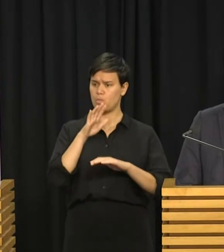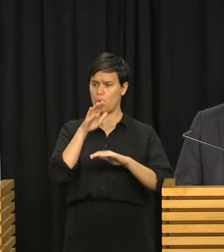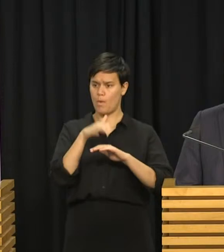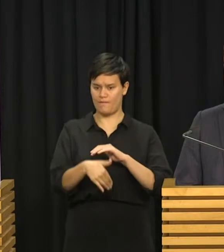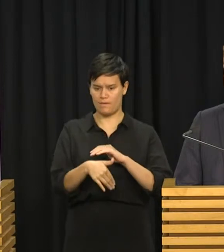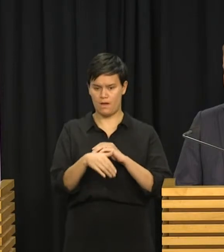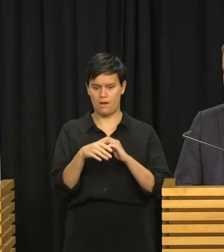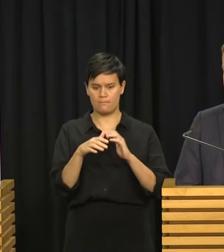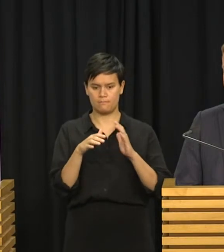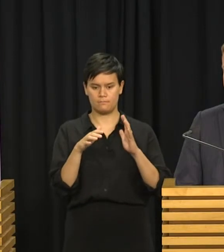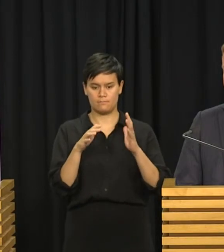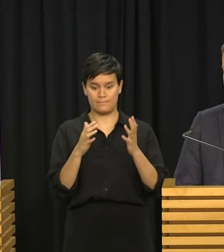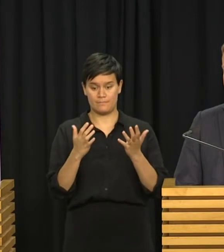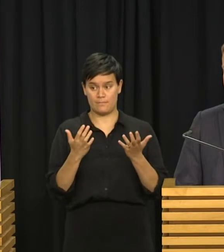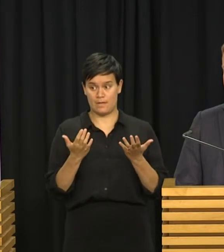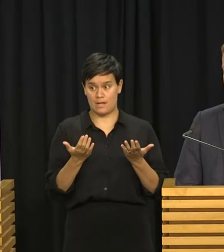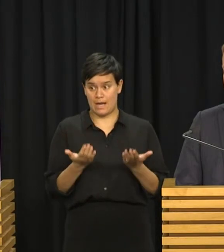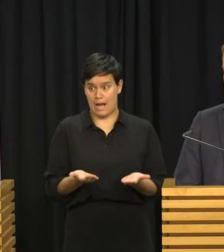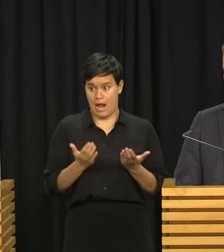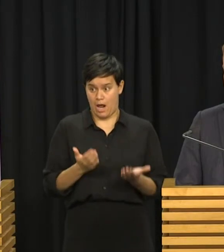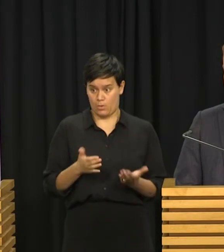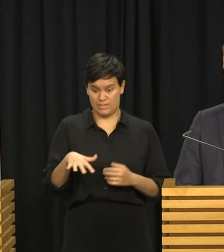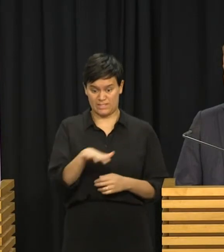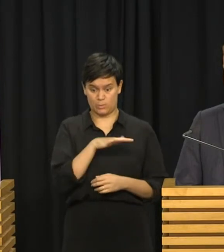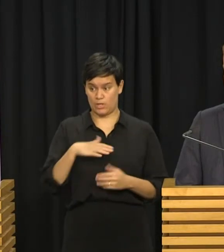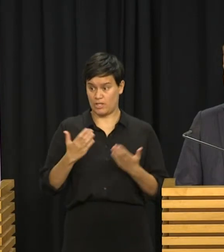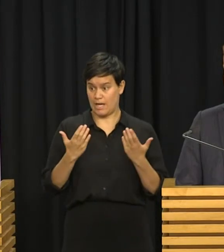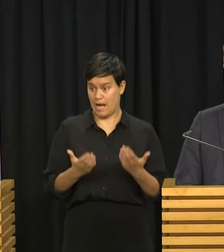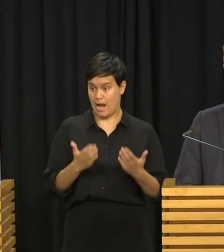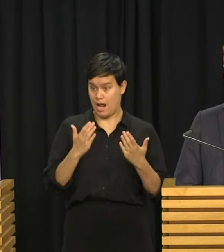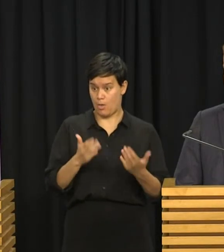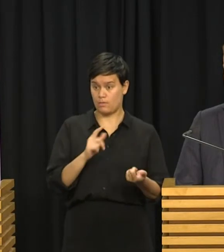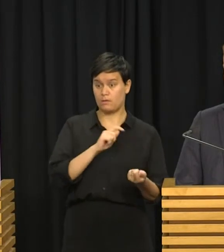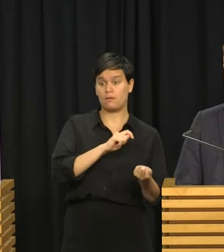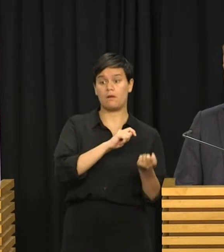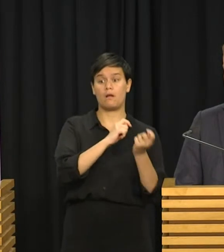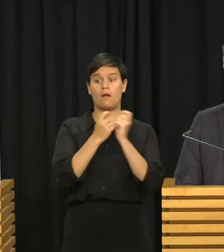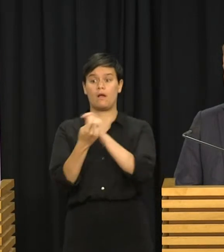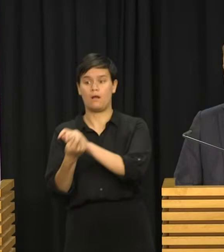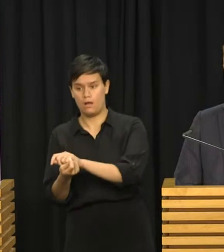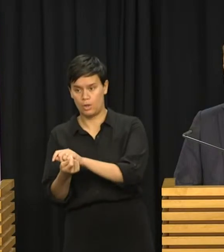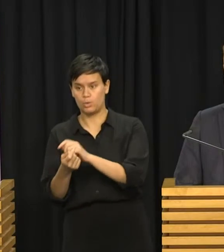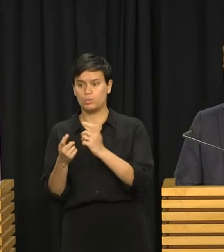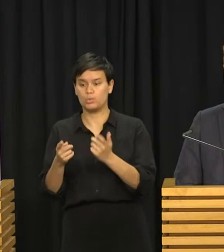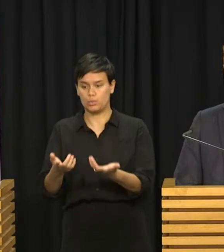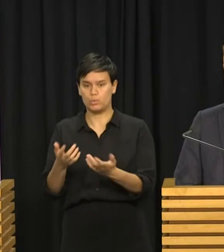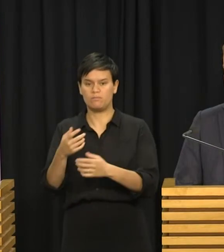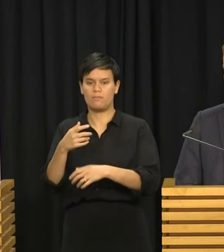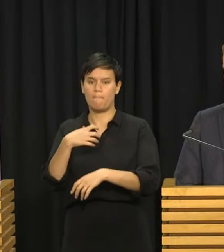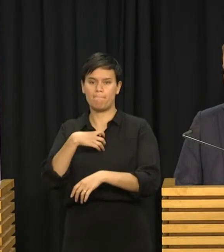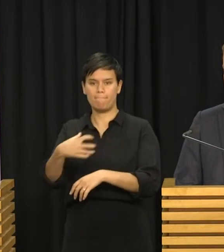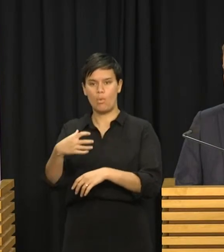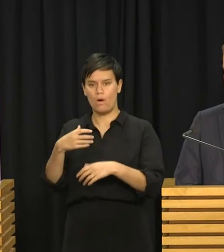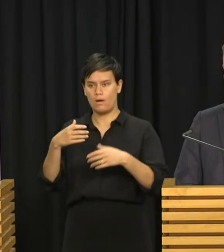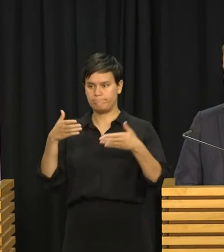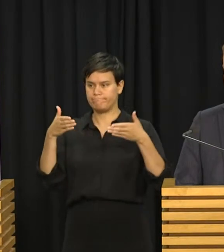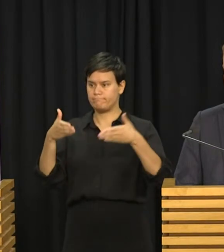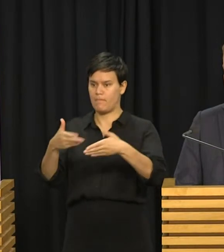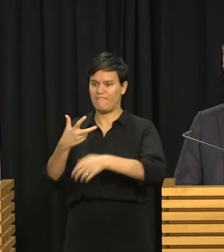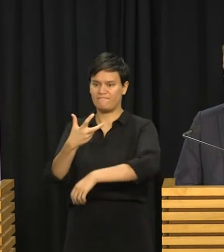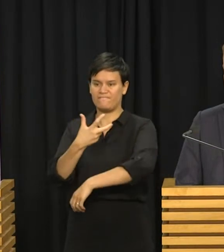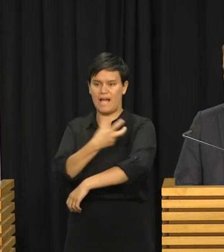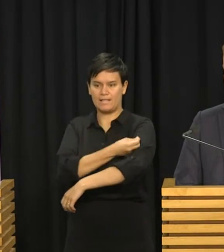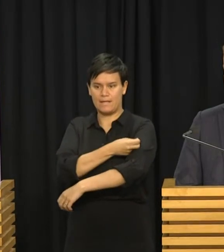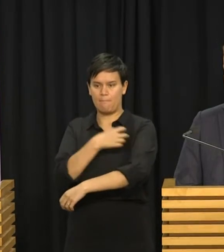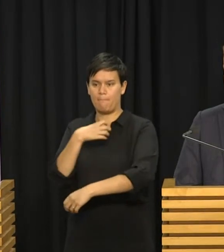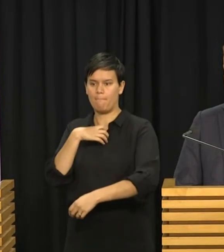transition from the current environment that we have towards an environment where vaccines will play a significant role, I intend to